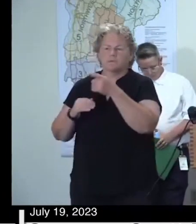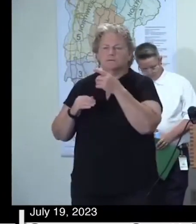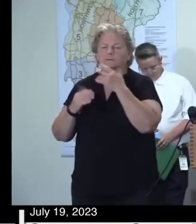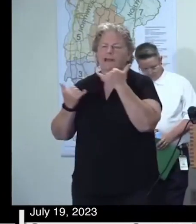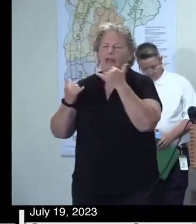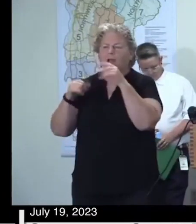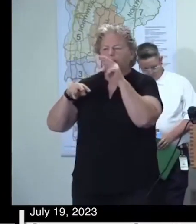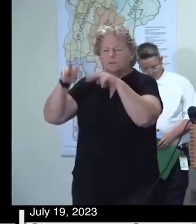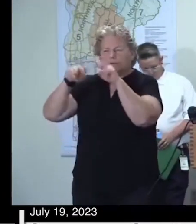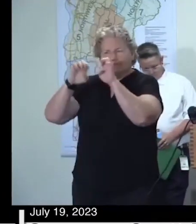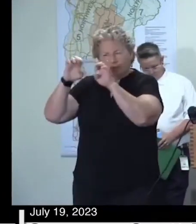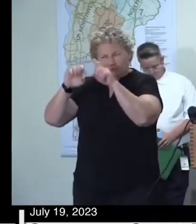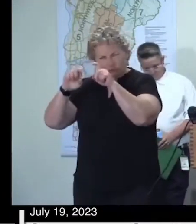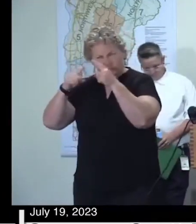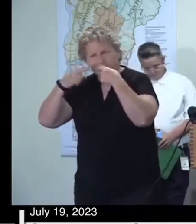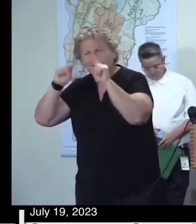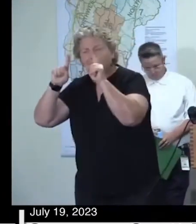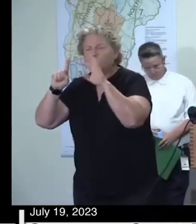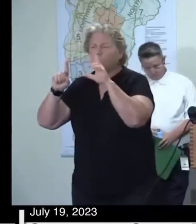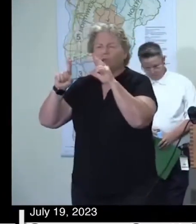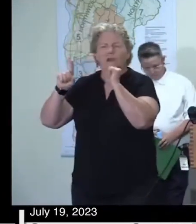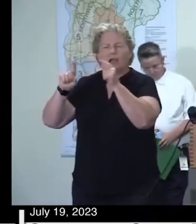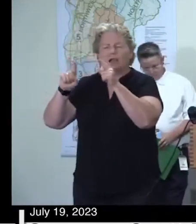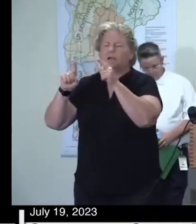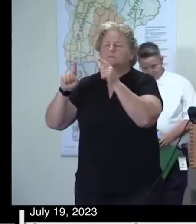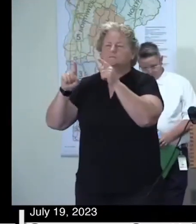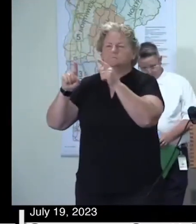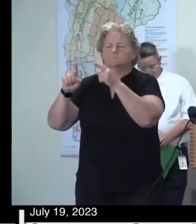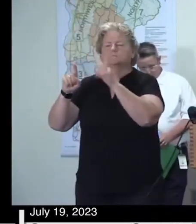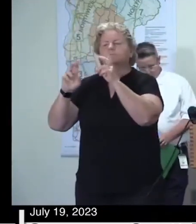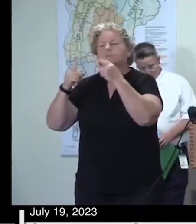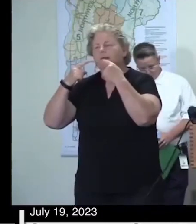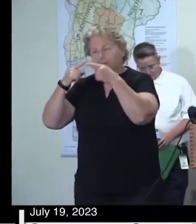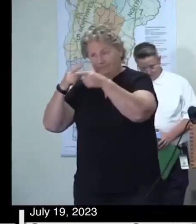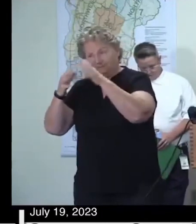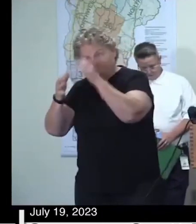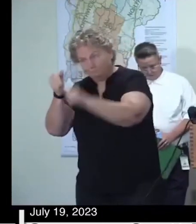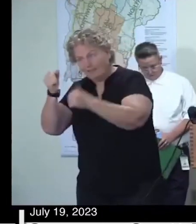the average of about $6,100 per person.